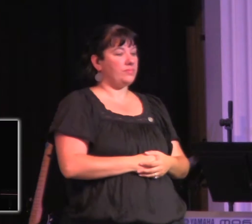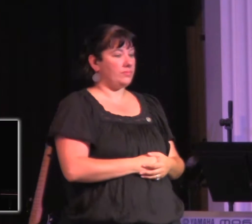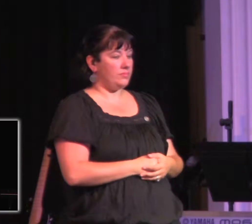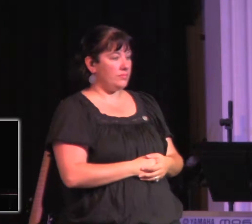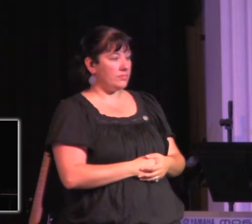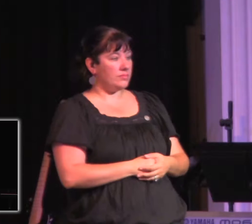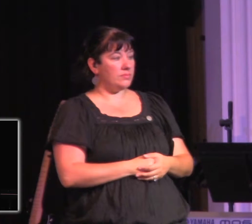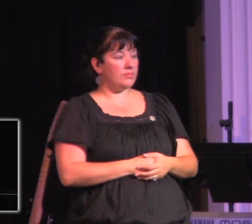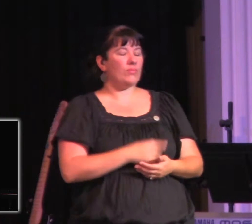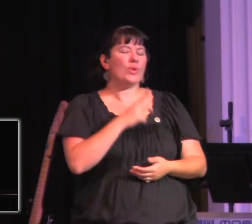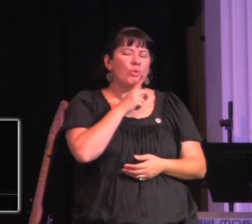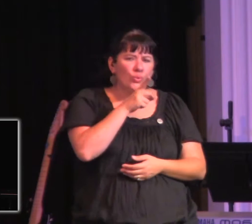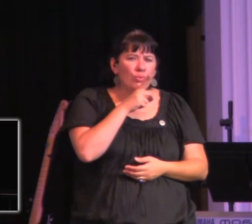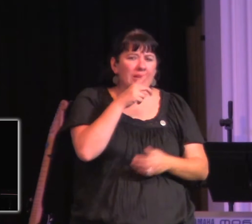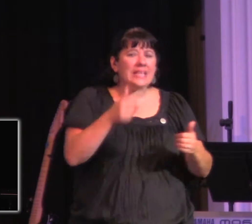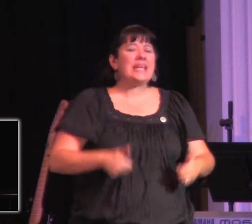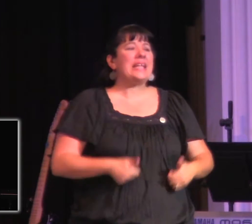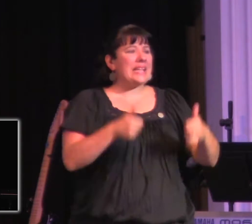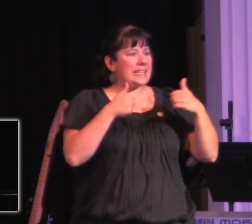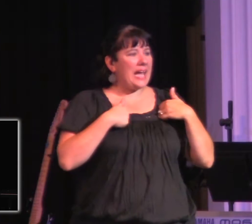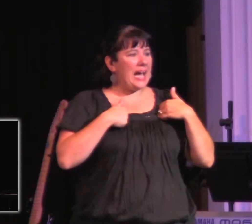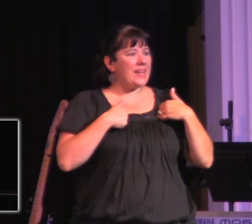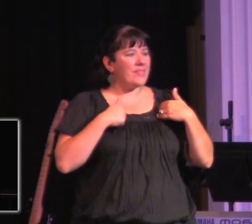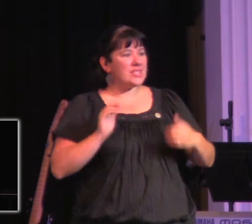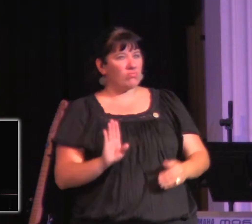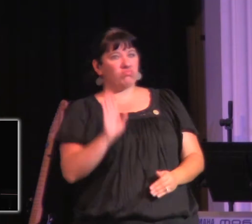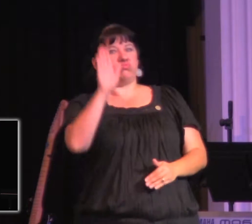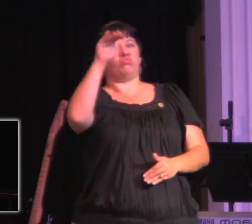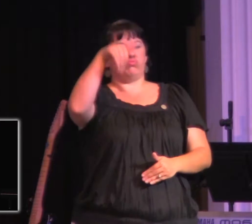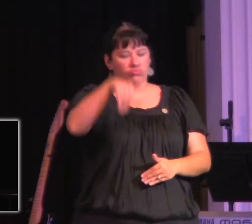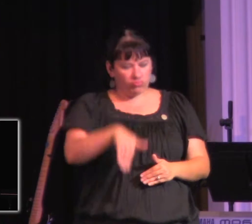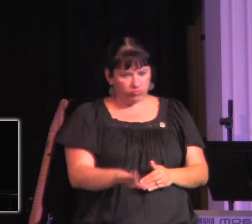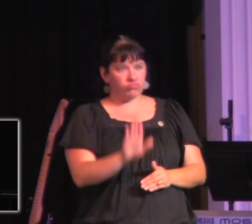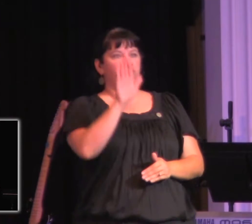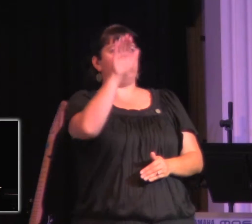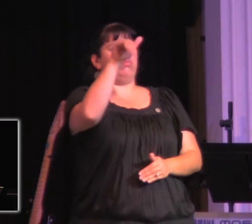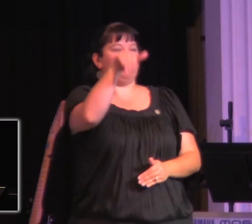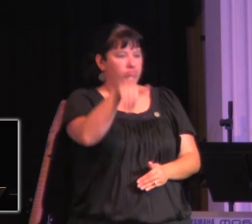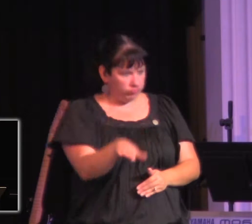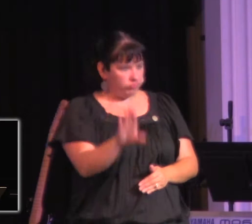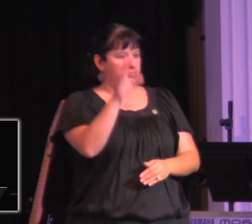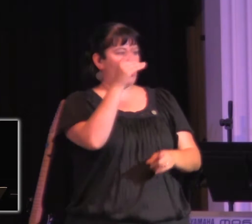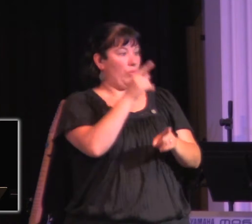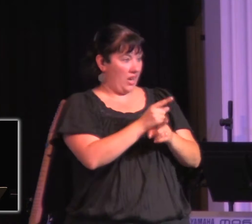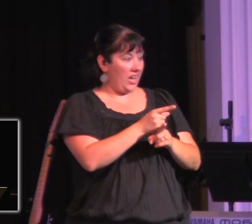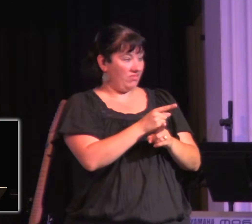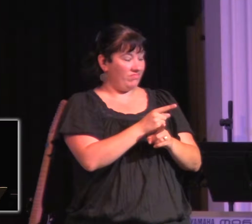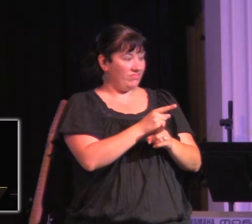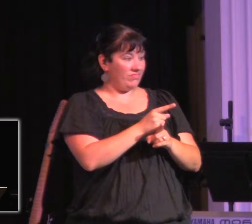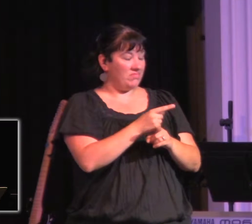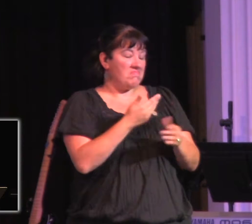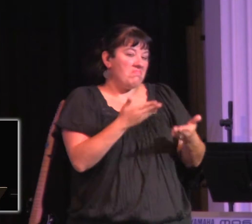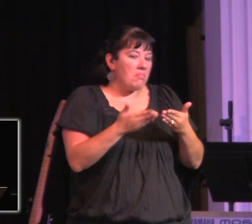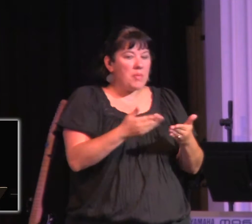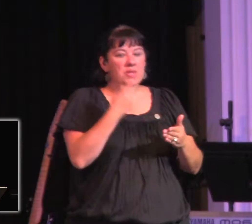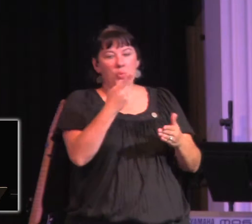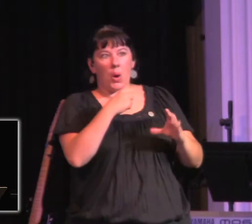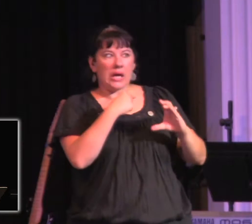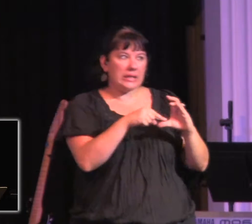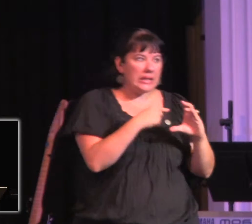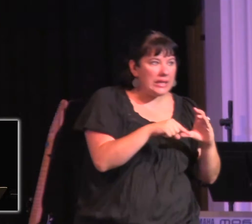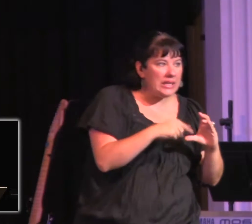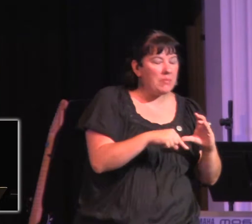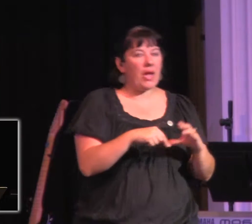that right? I mean, one phone call, one email, one knock at the door, just one bit of information can